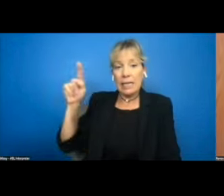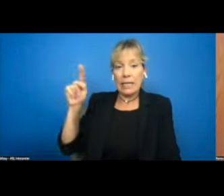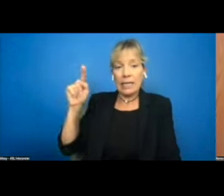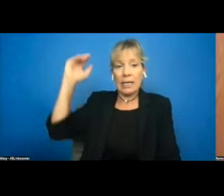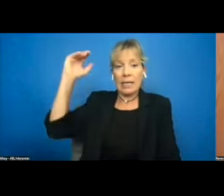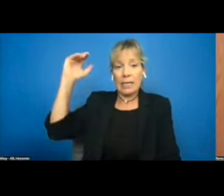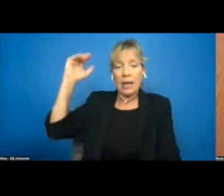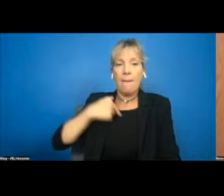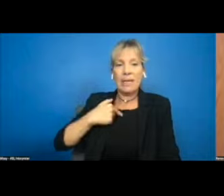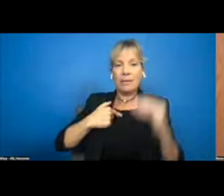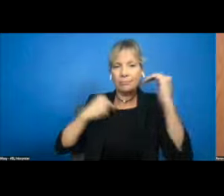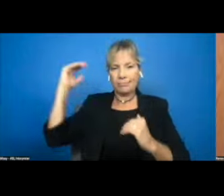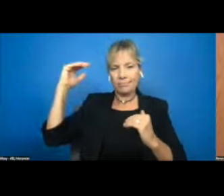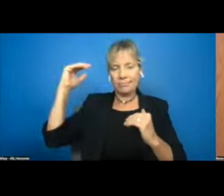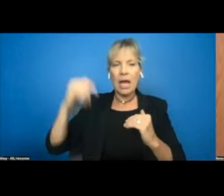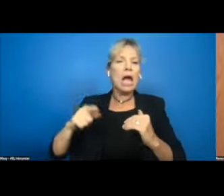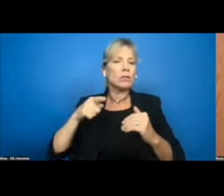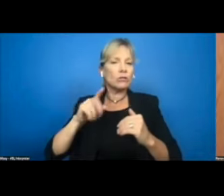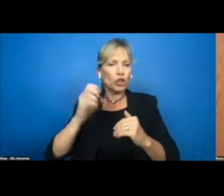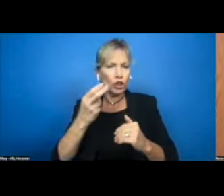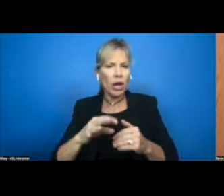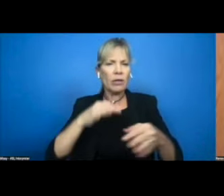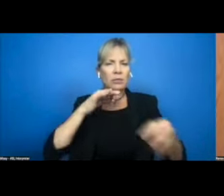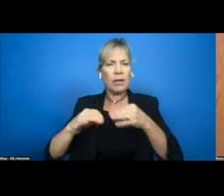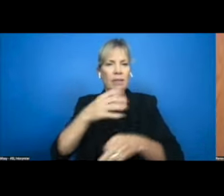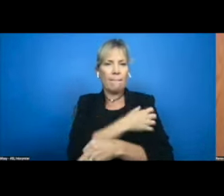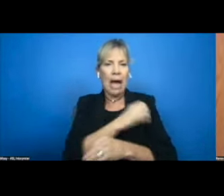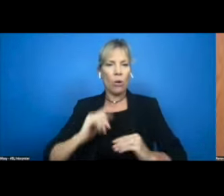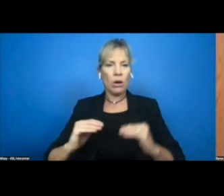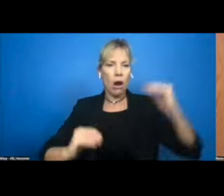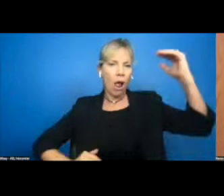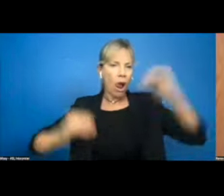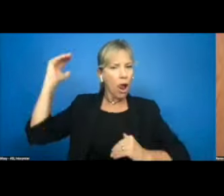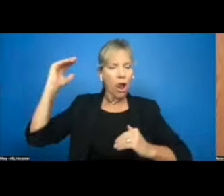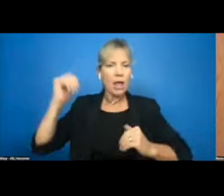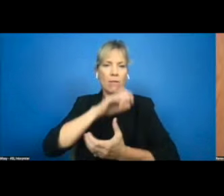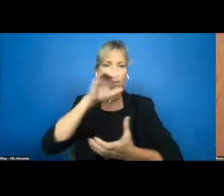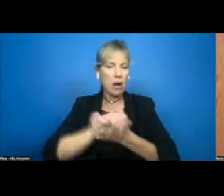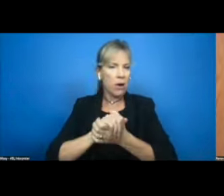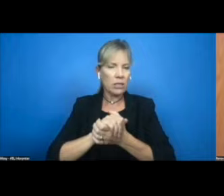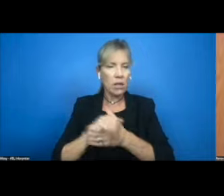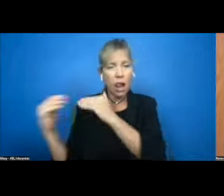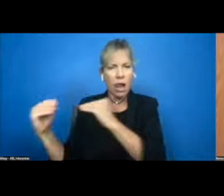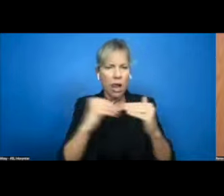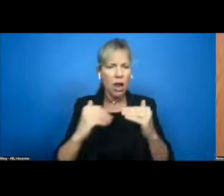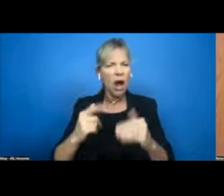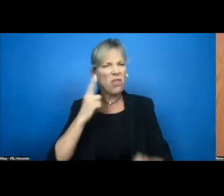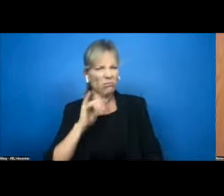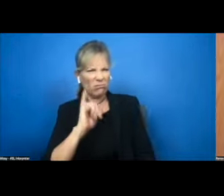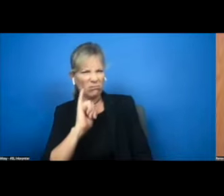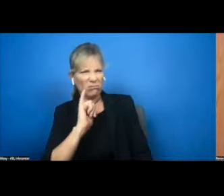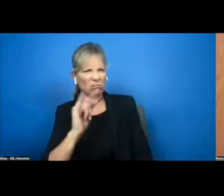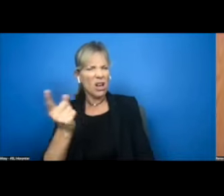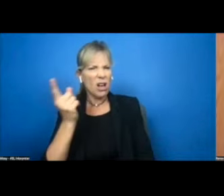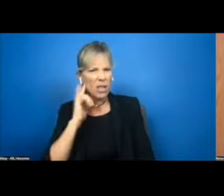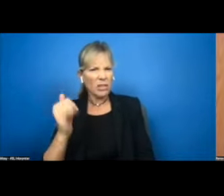down here. And she went on to talk about the power differential in their marriage. I thought, that sounds a